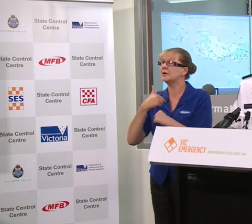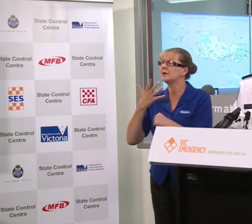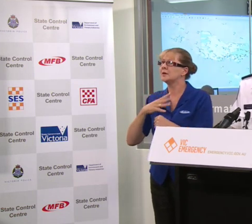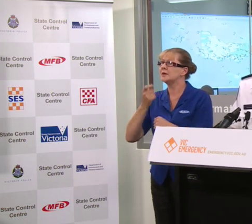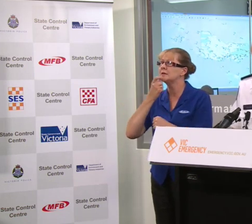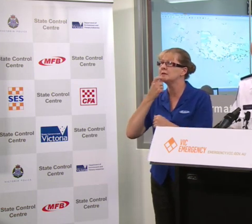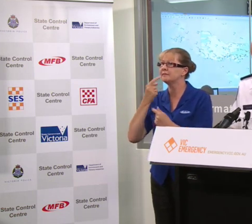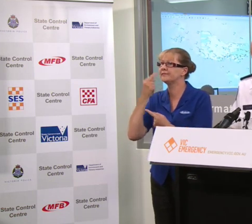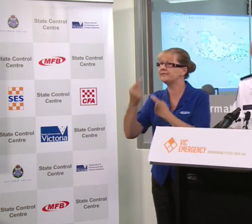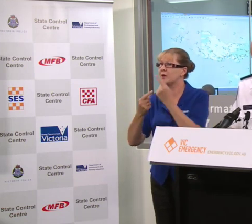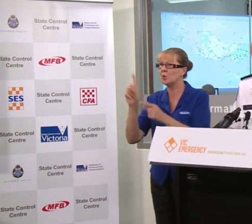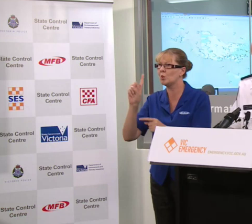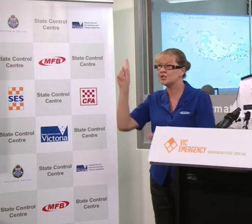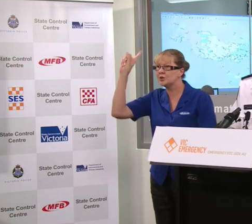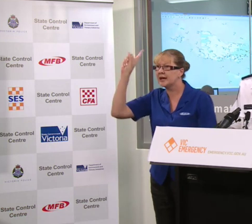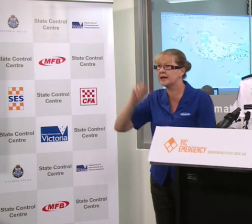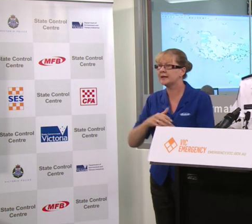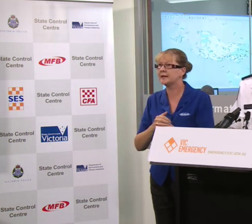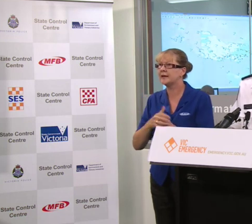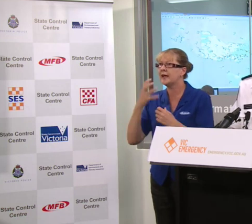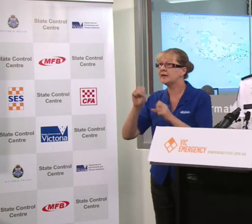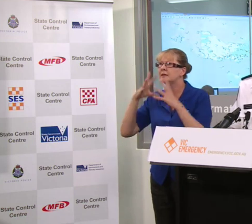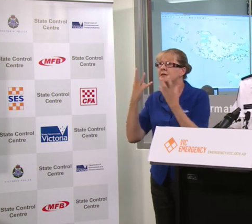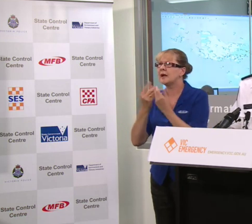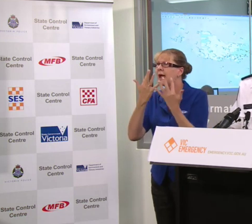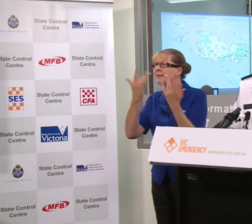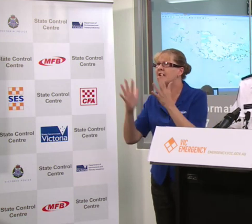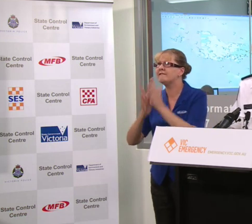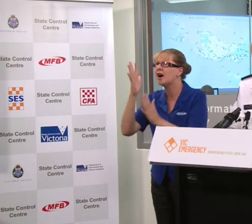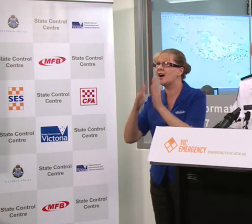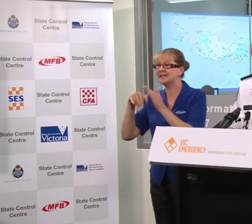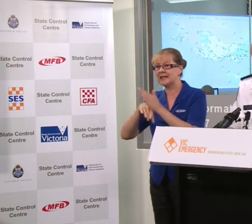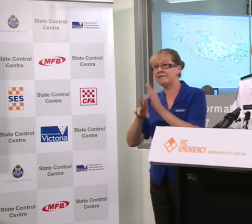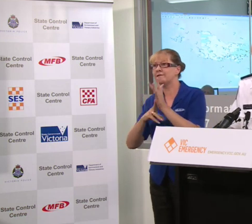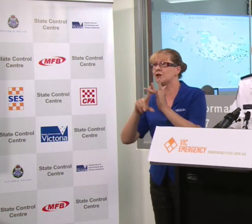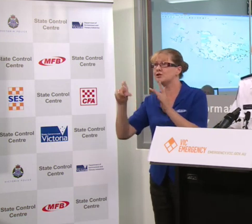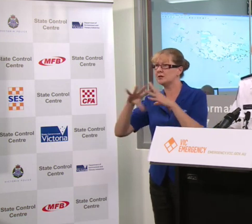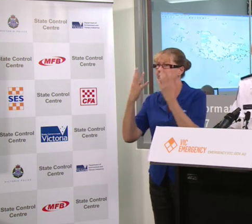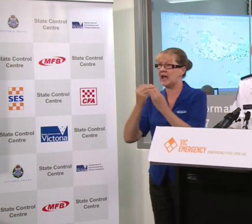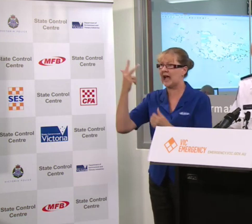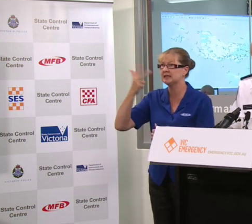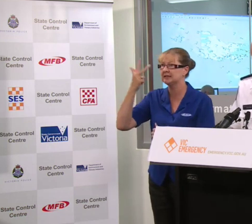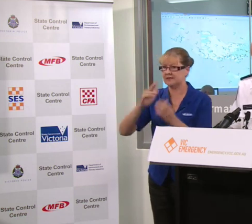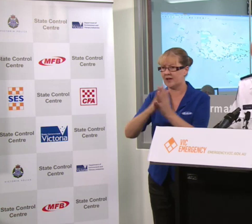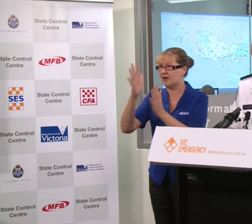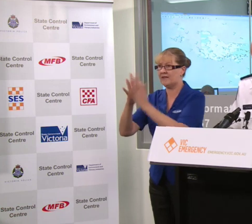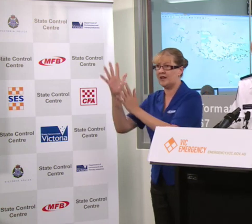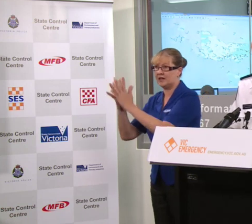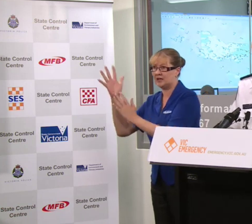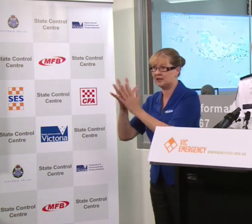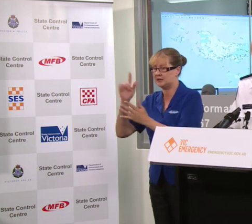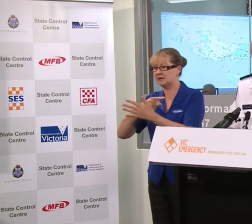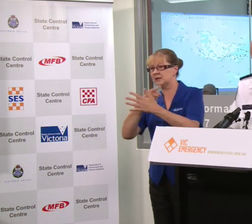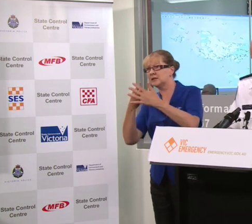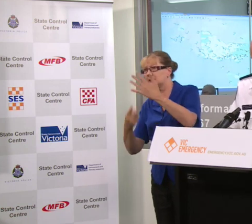are today. Obviously, total number of fires that are still burning in the state is 18. Of those, I'll run